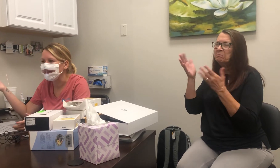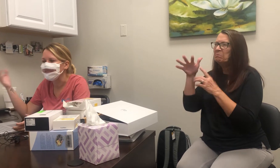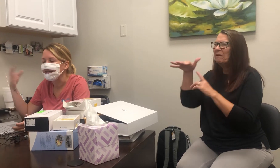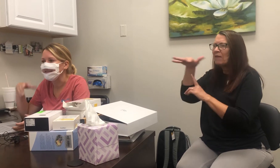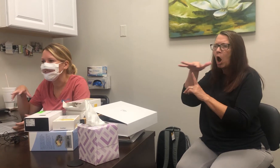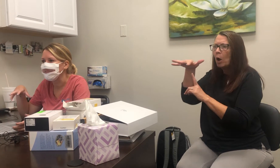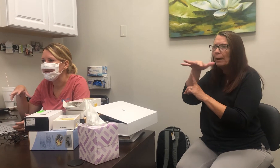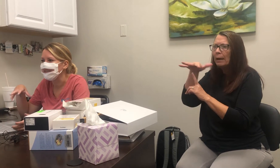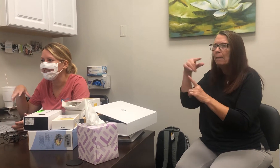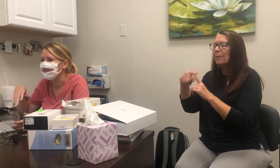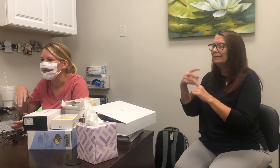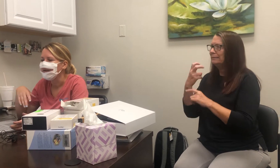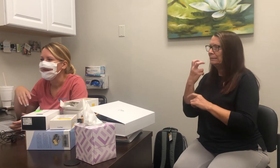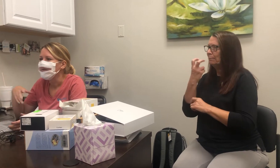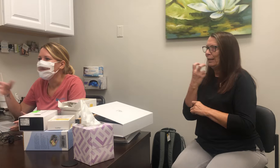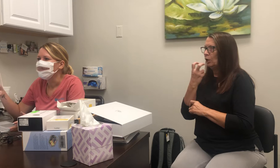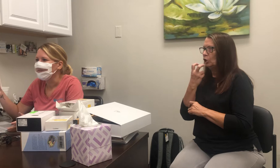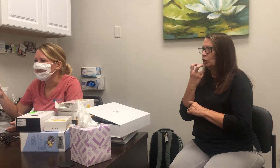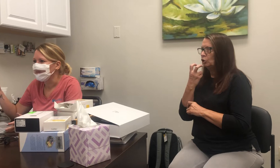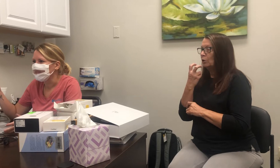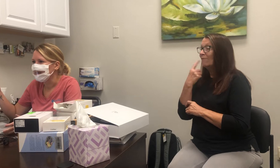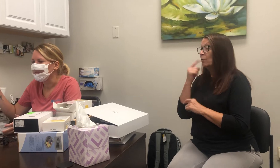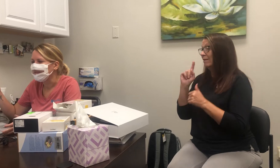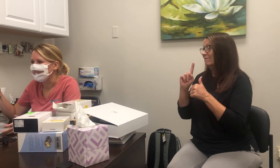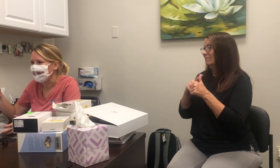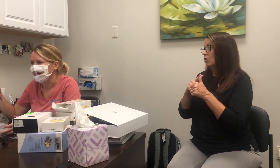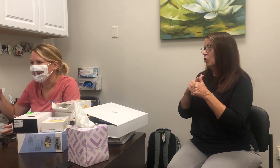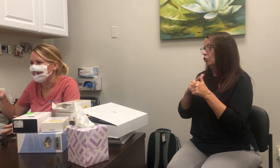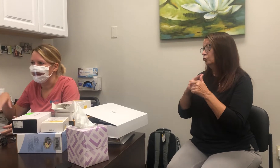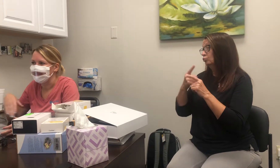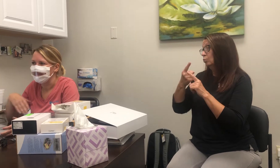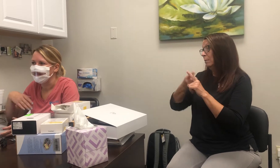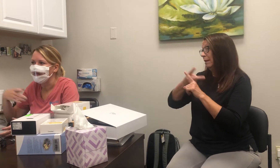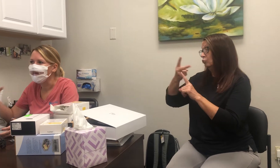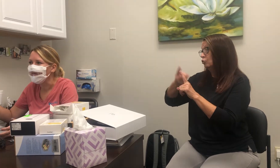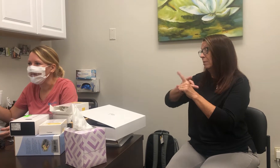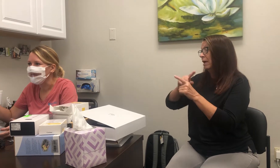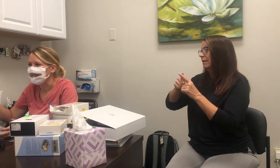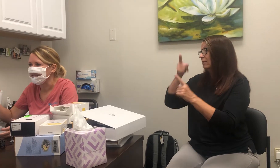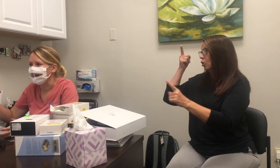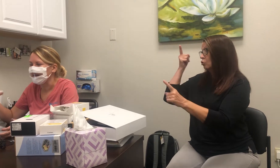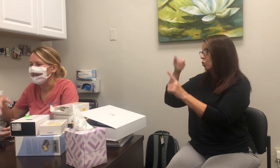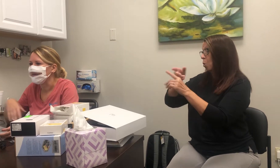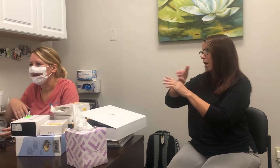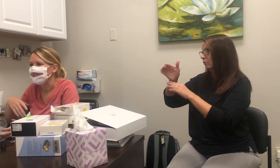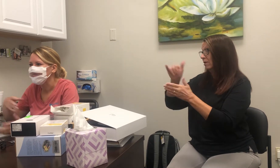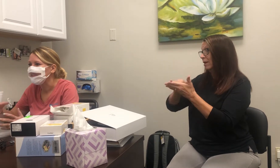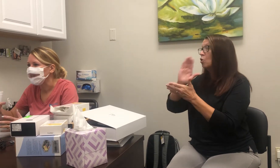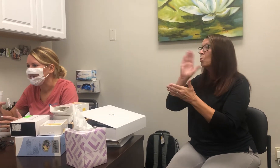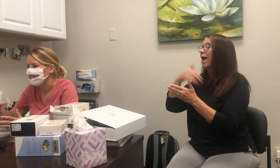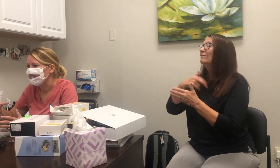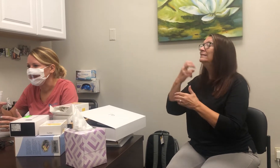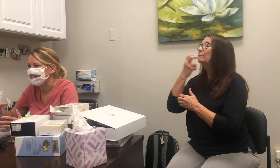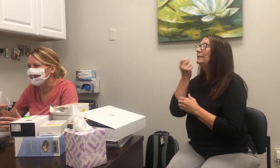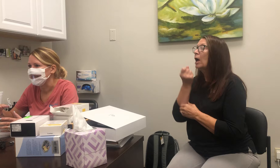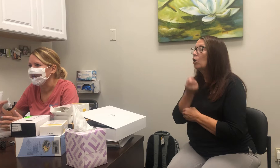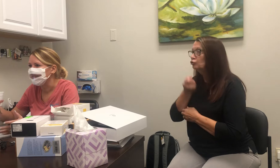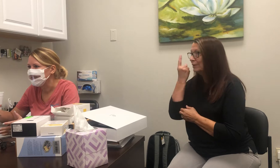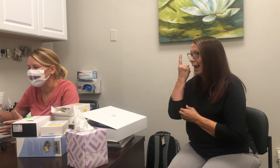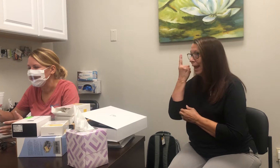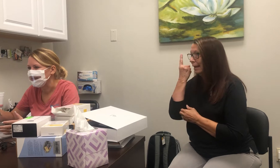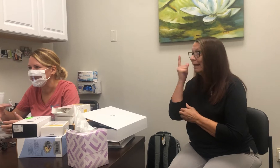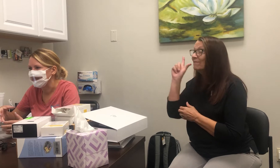environmental sounds and speech for the first couple of months, and then the goal is that you will have speech